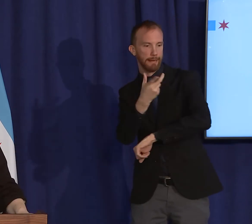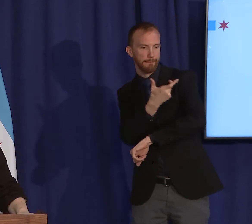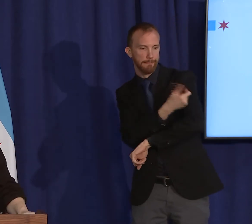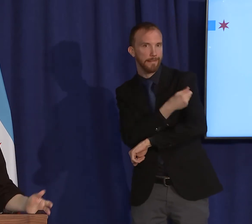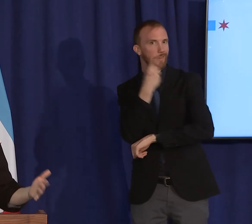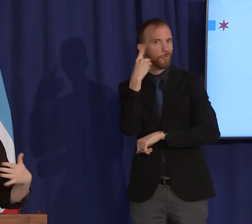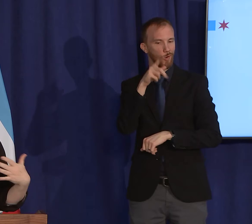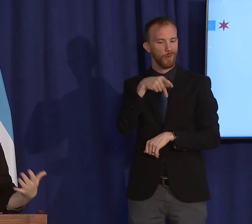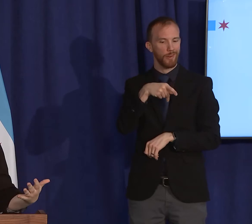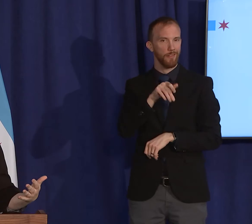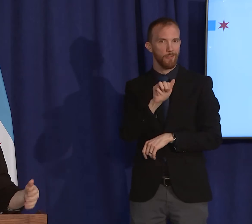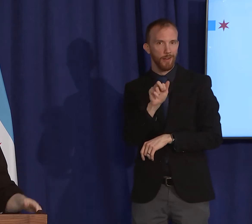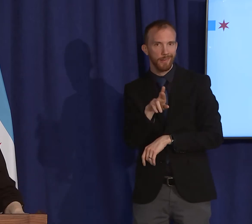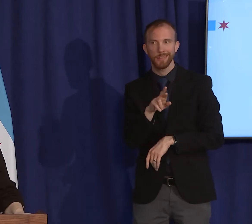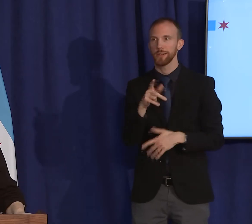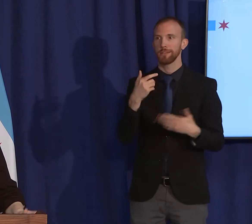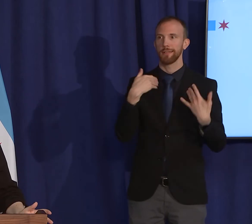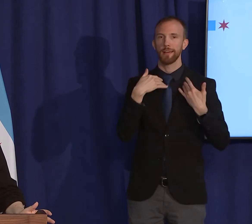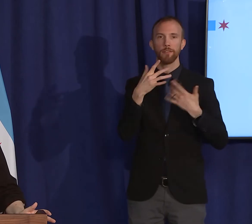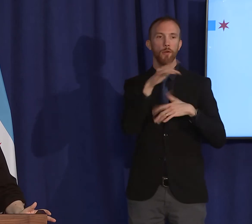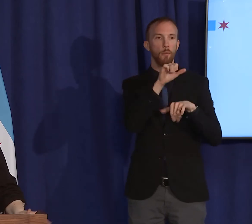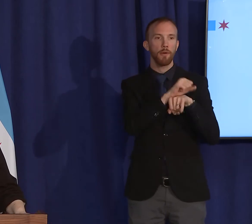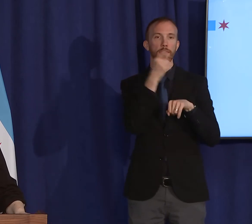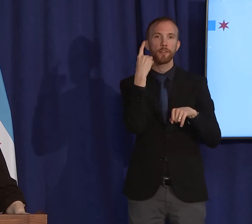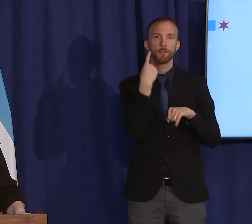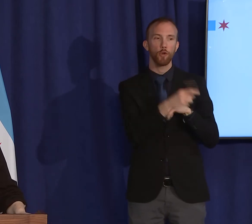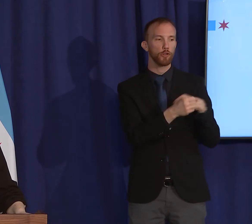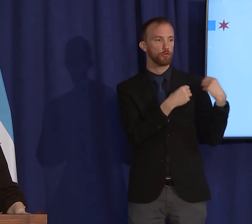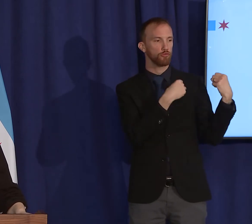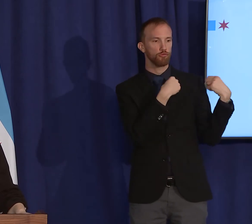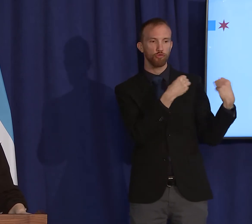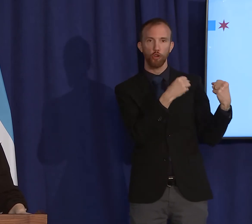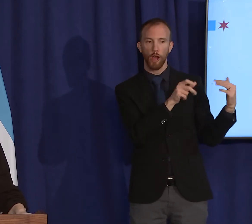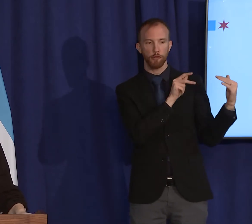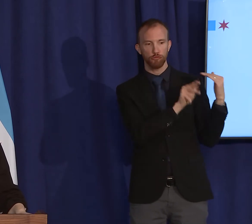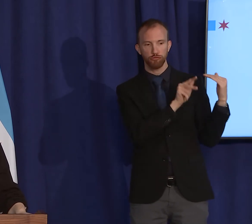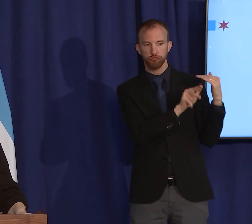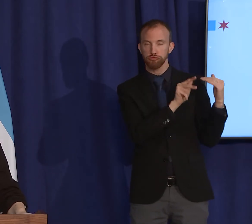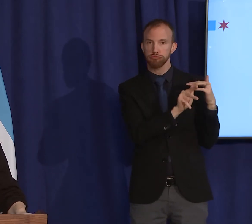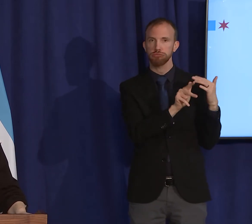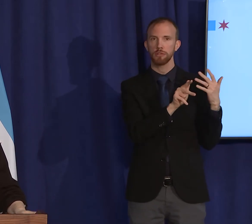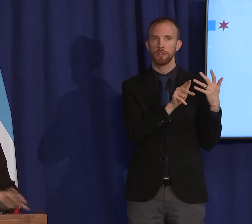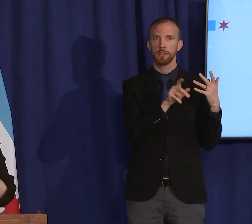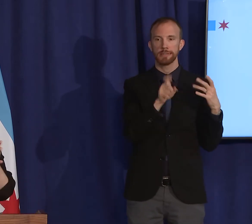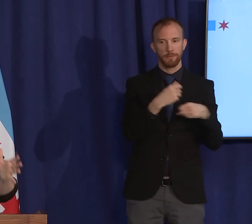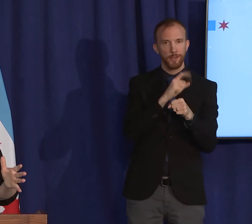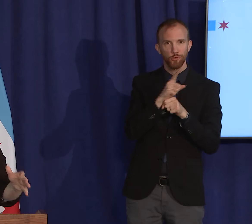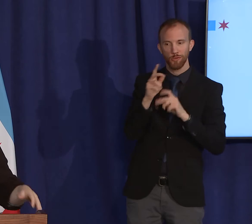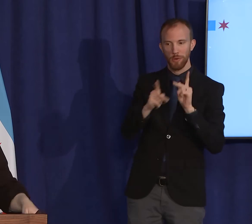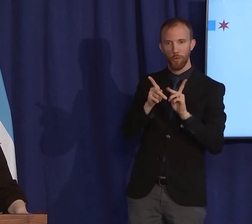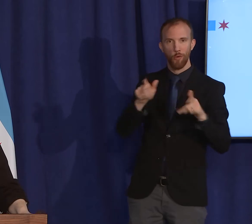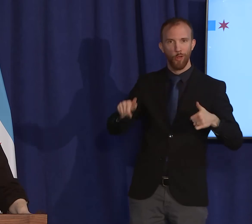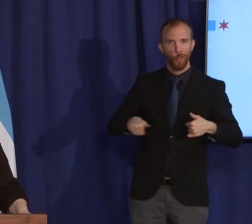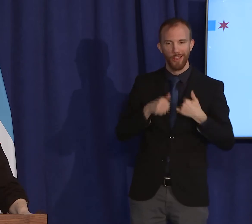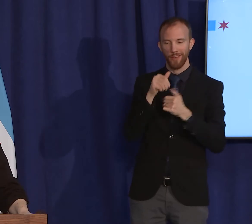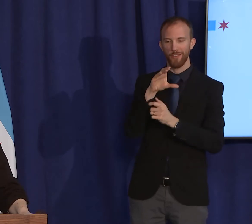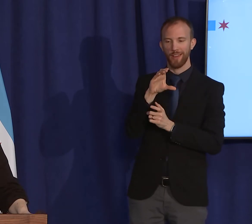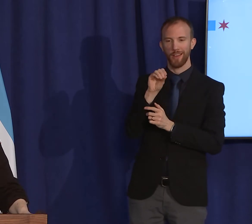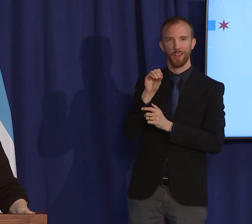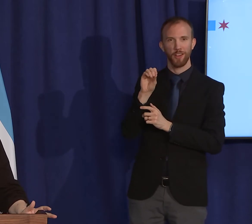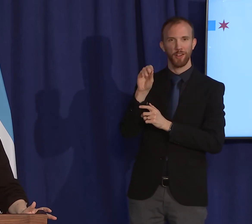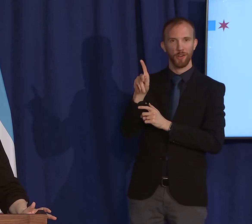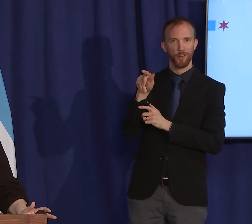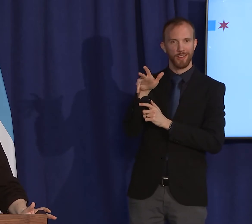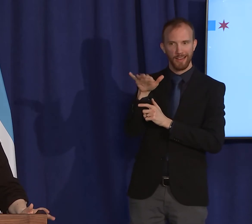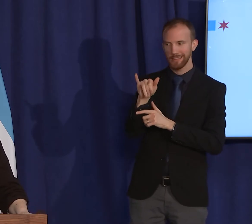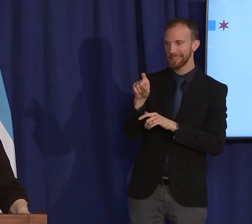going to continue. There's work behind the scenes. Again, we have to make sure that Cook County residents are able to get the supply that's been set aside for them at the